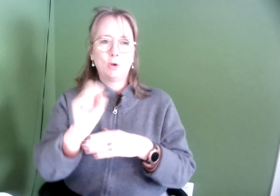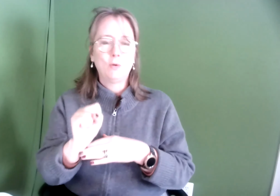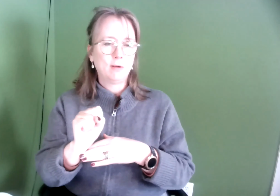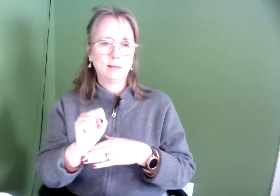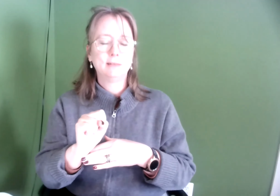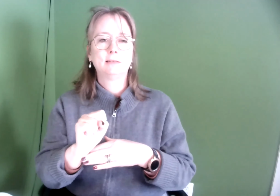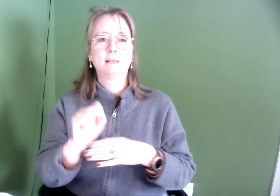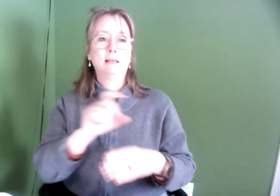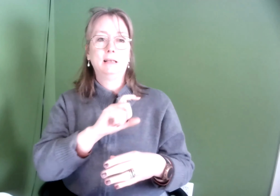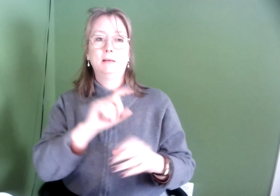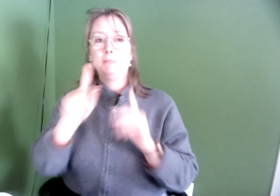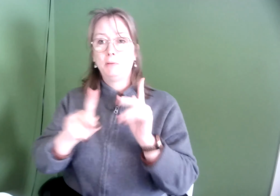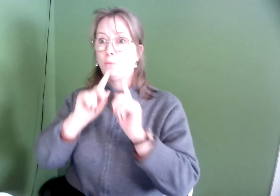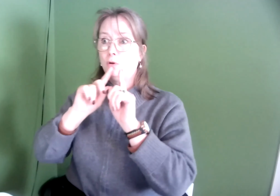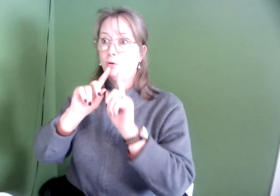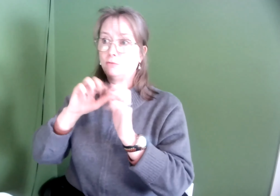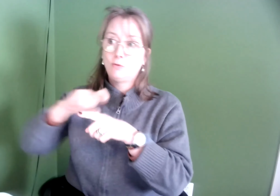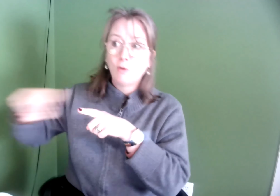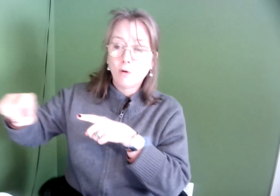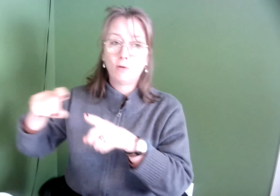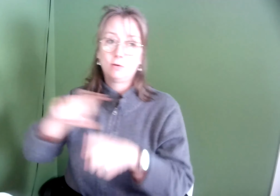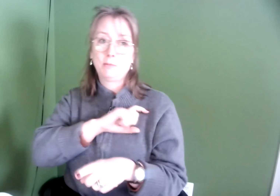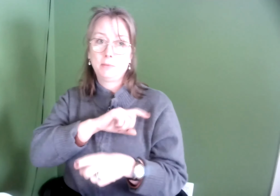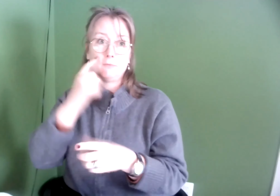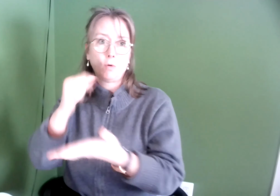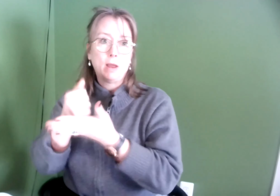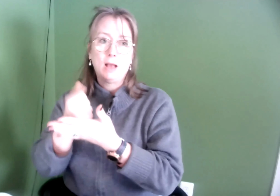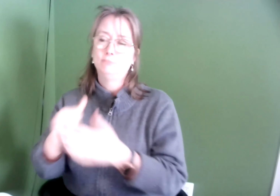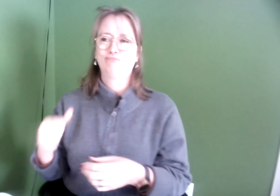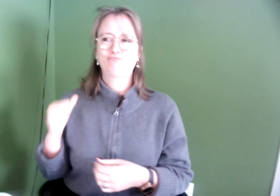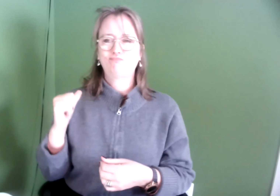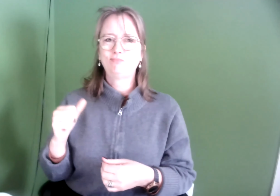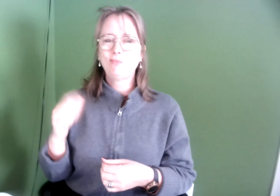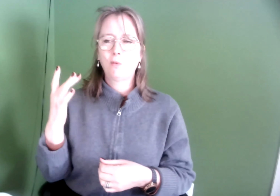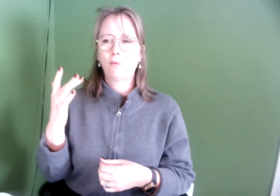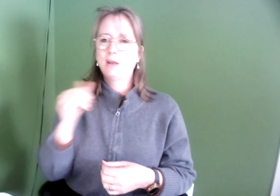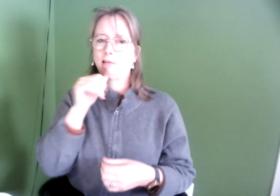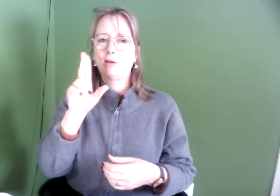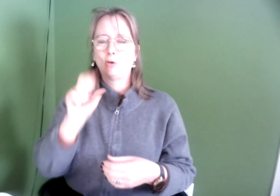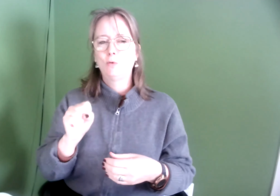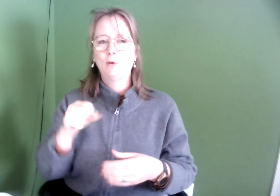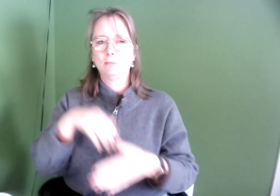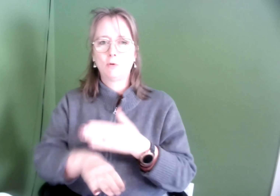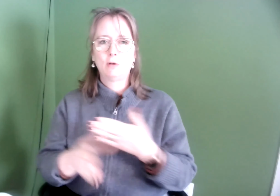that it talks about not just co-responder, but this alternative